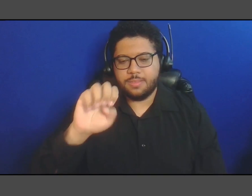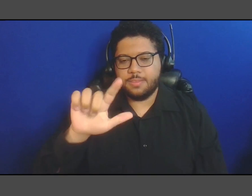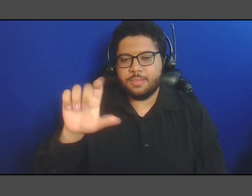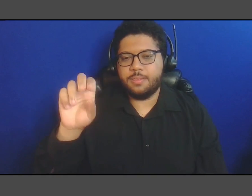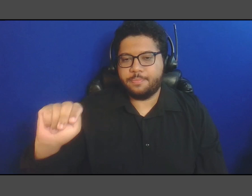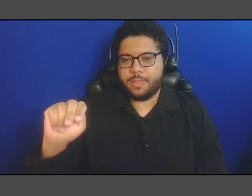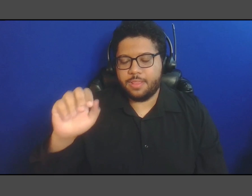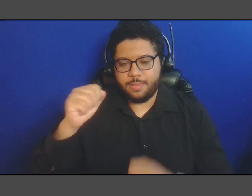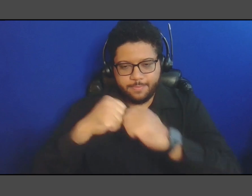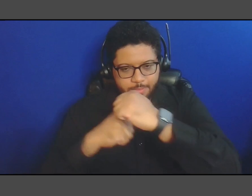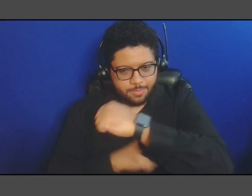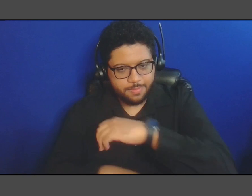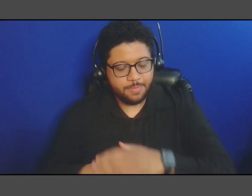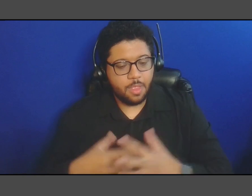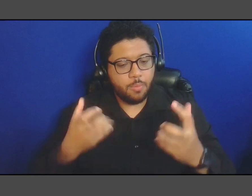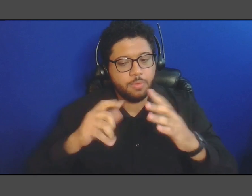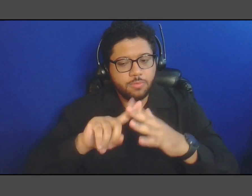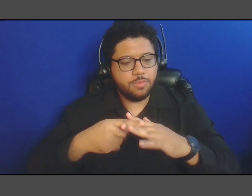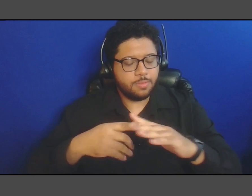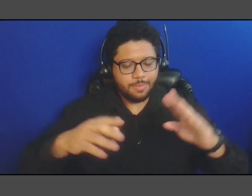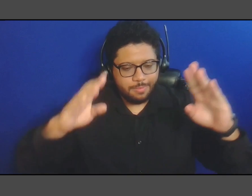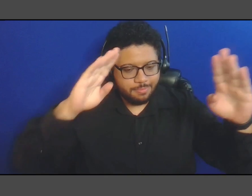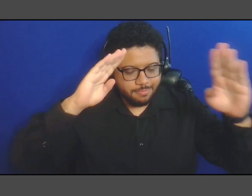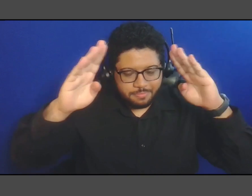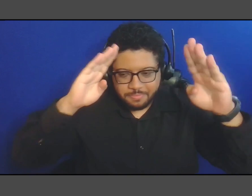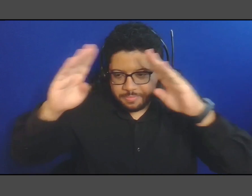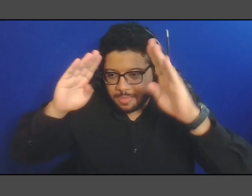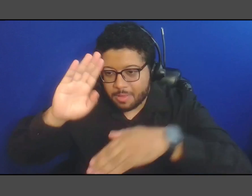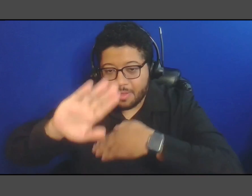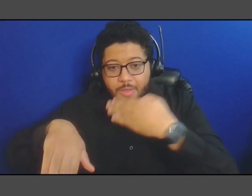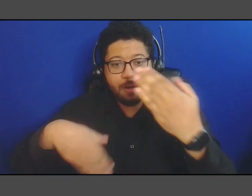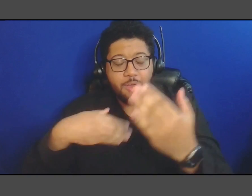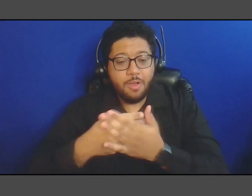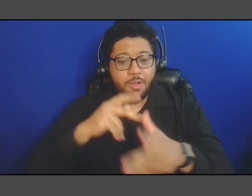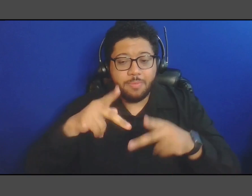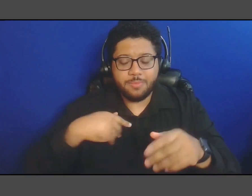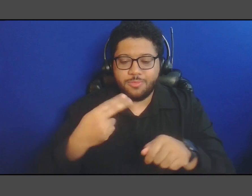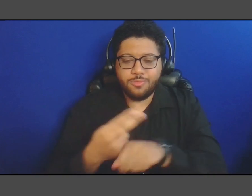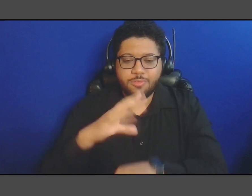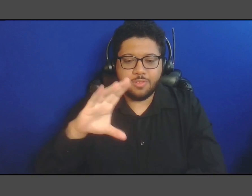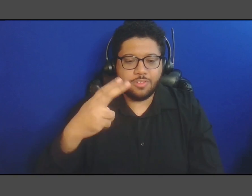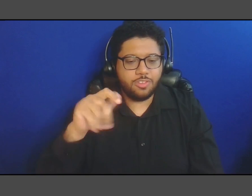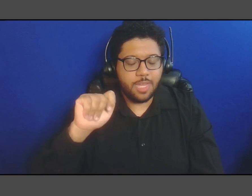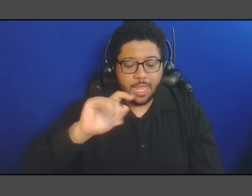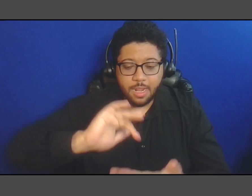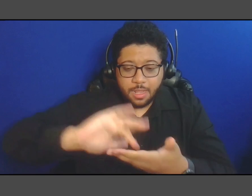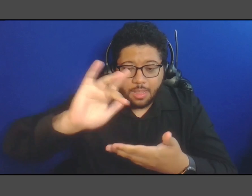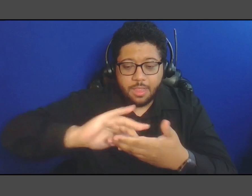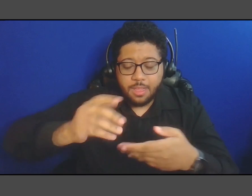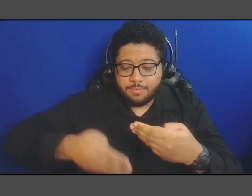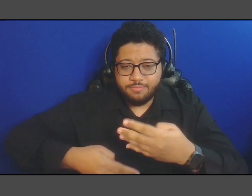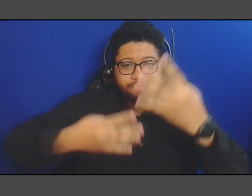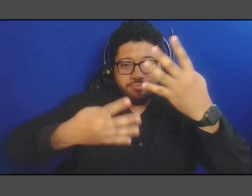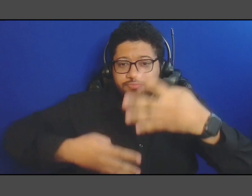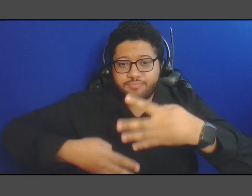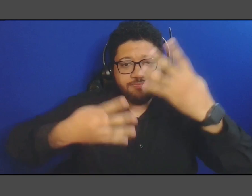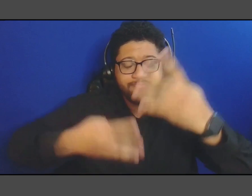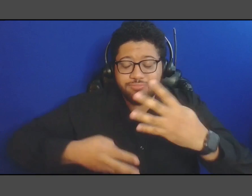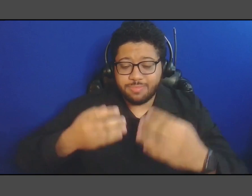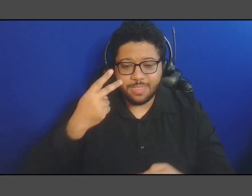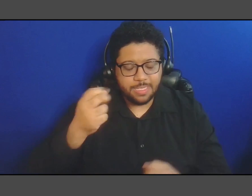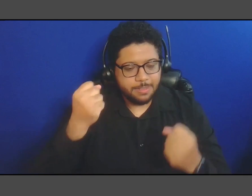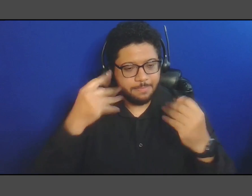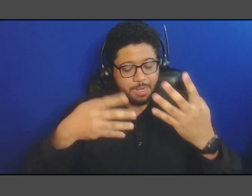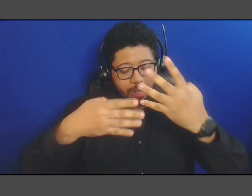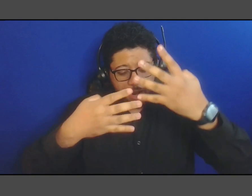to all of you who are scrolling through the chat. It is amazing to see how many of you there are and how many places